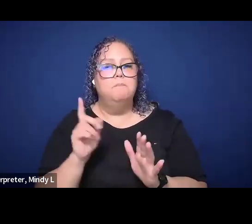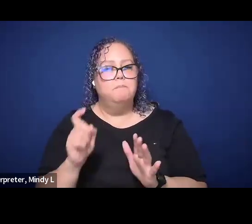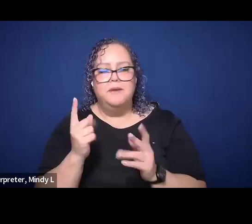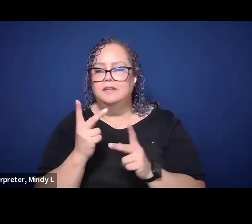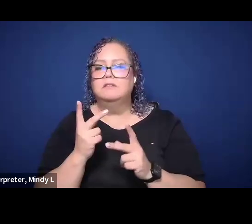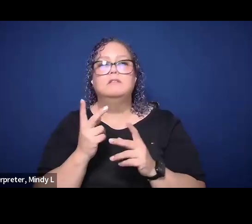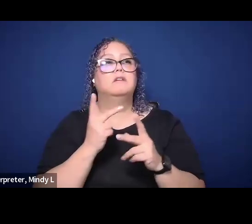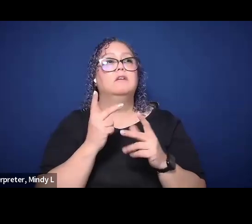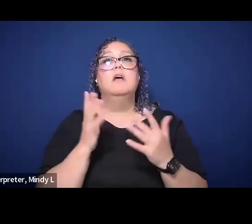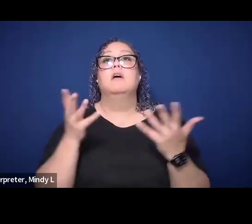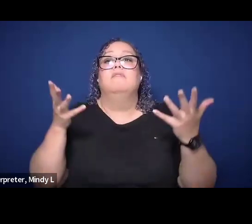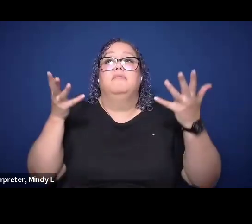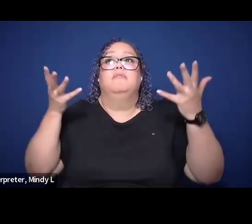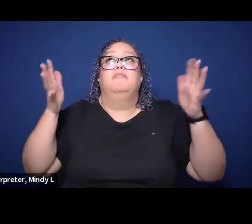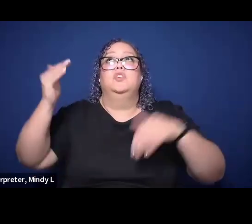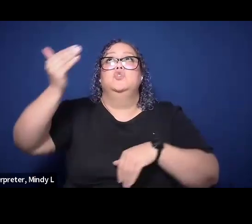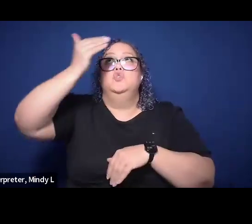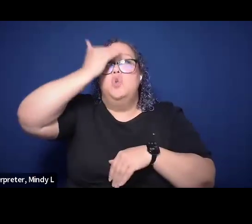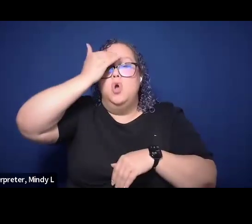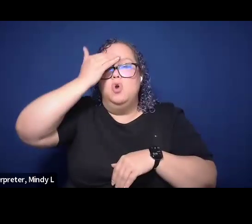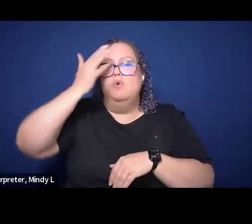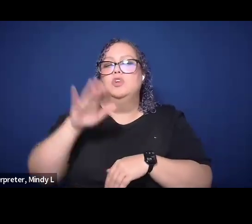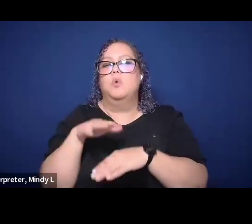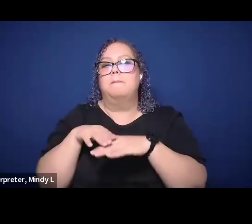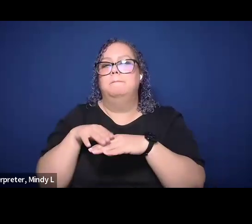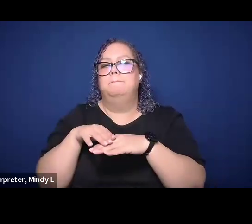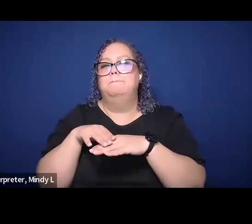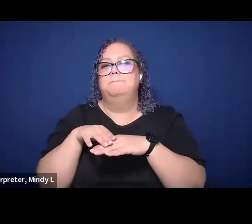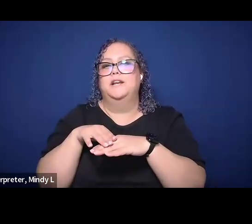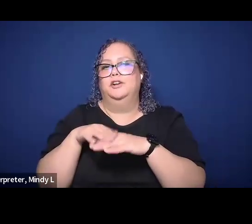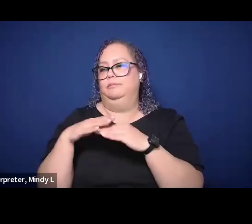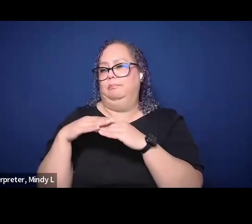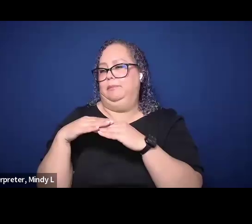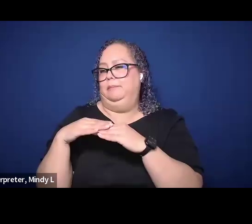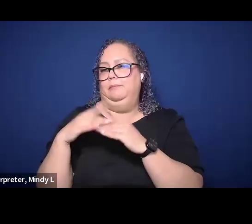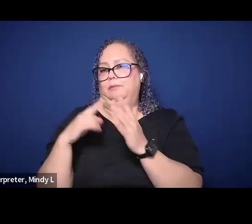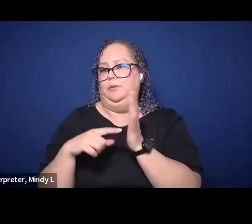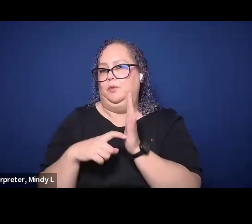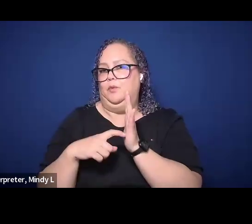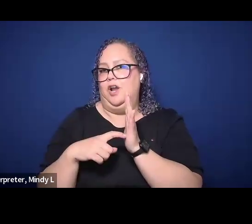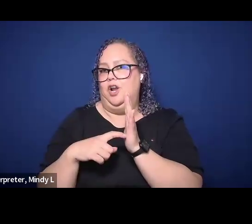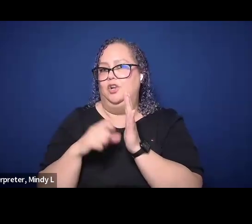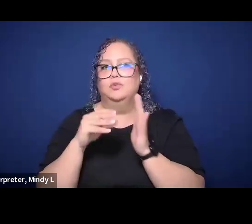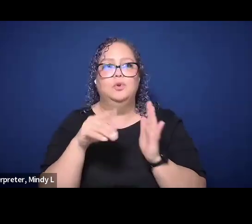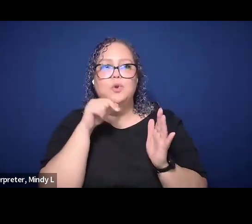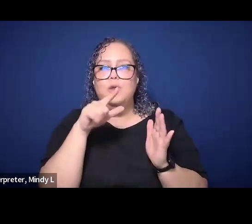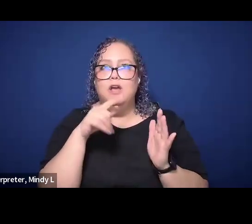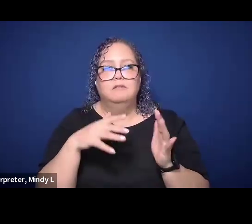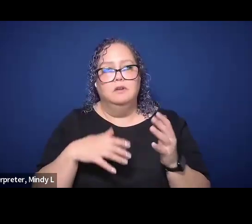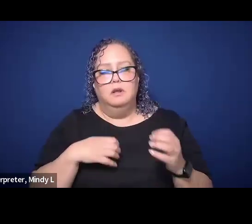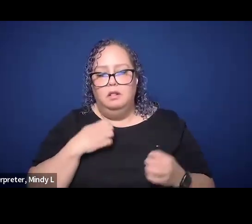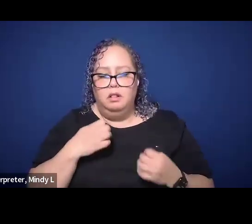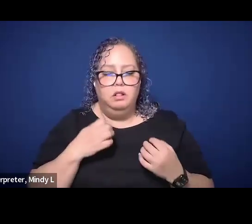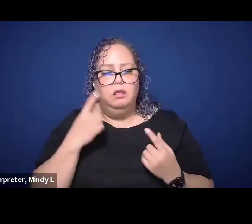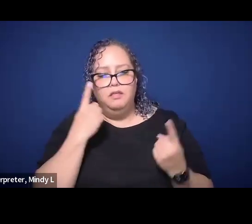don't have to go through the emotions of giving up different things that you were planning on doing that week. So for me, my bare minimum